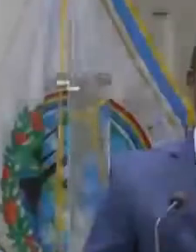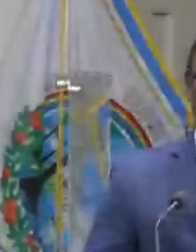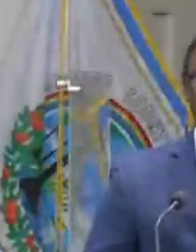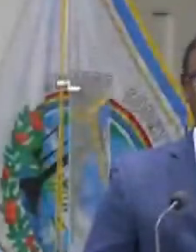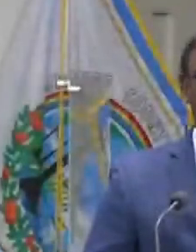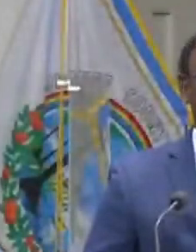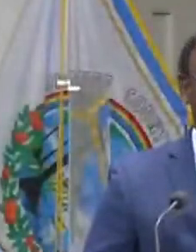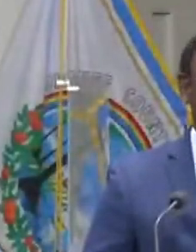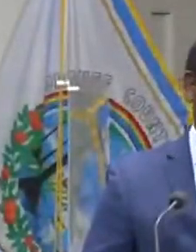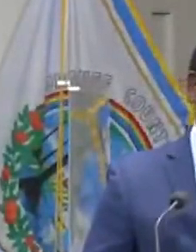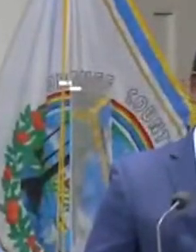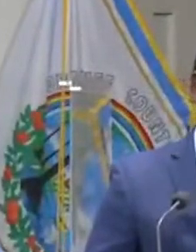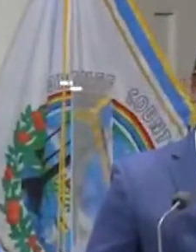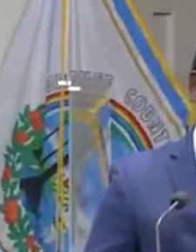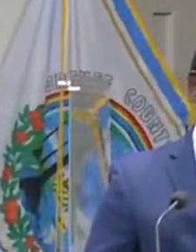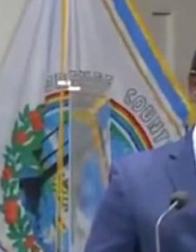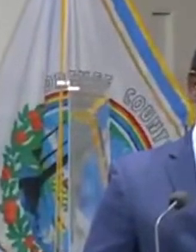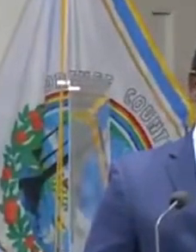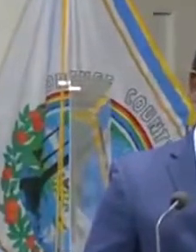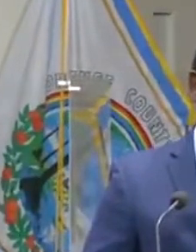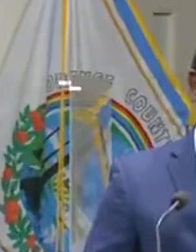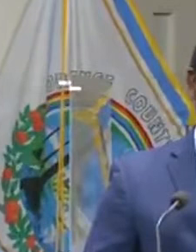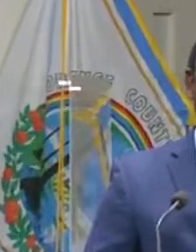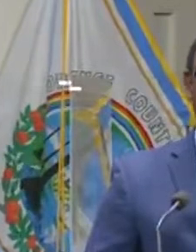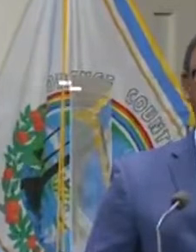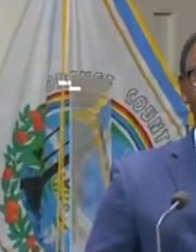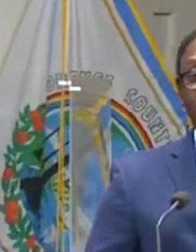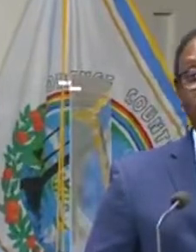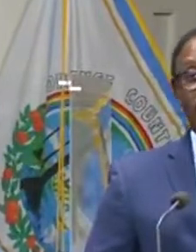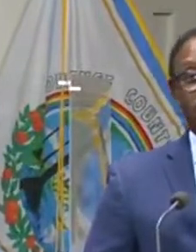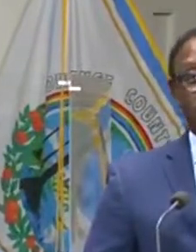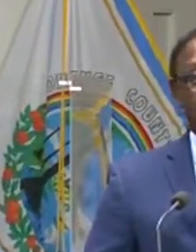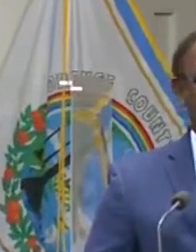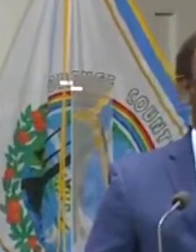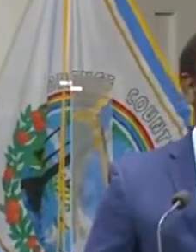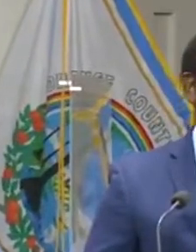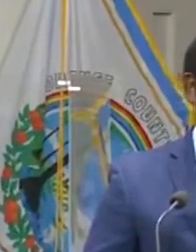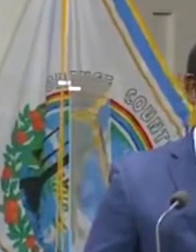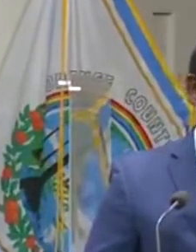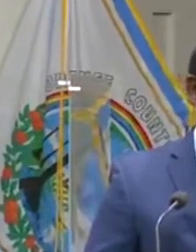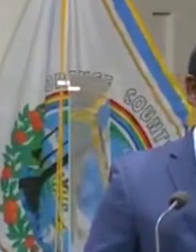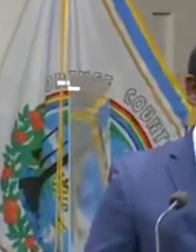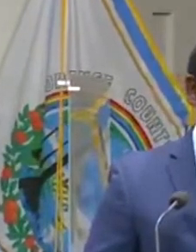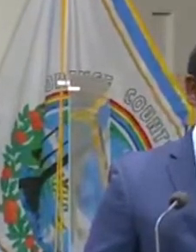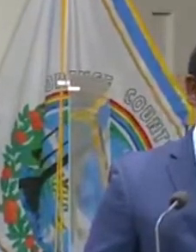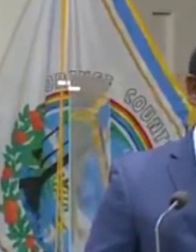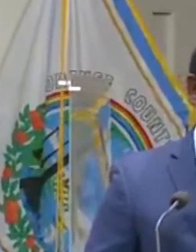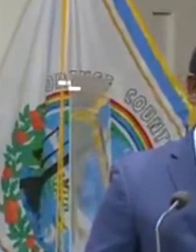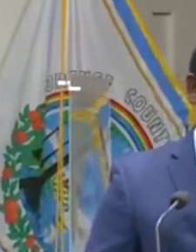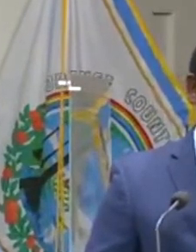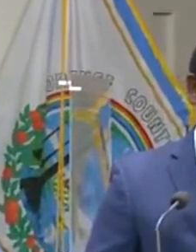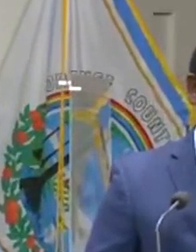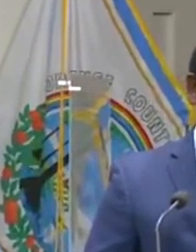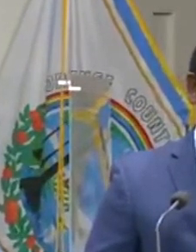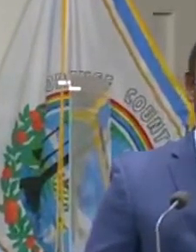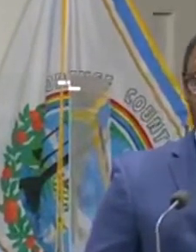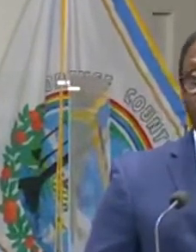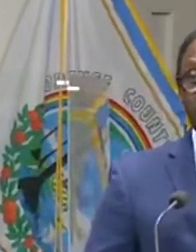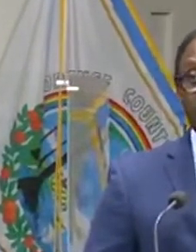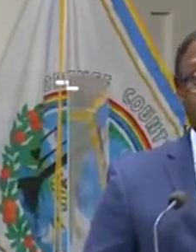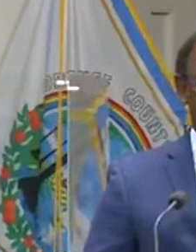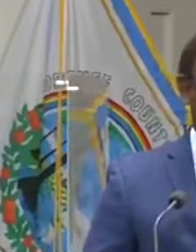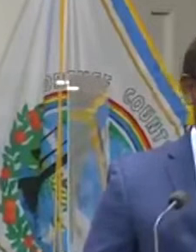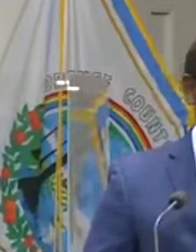And now I'll talk about our rental assistance program. We know that individuals in our community continue to have a need for